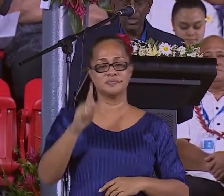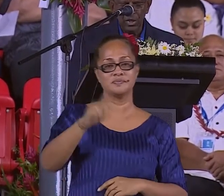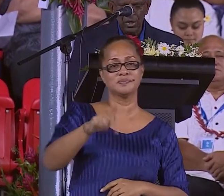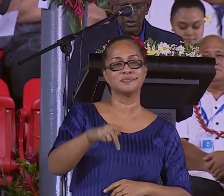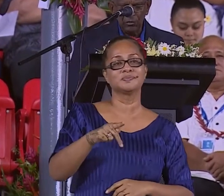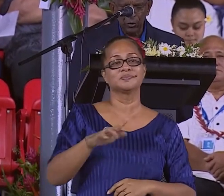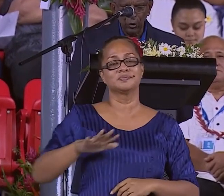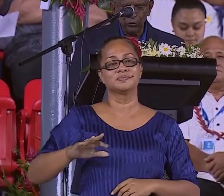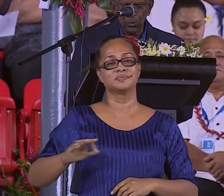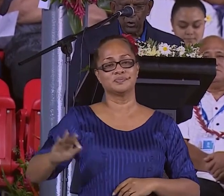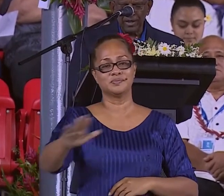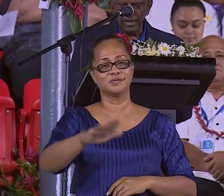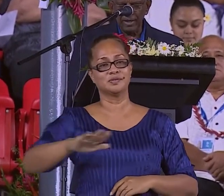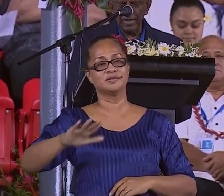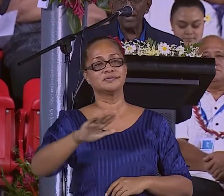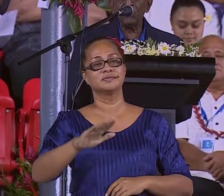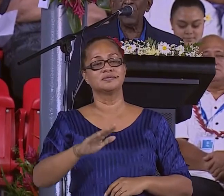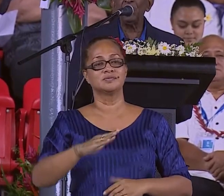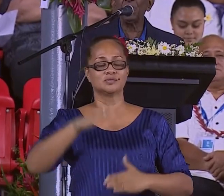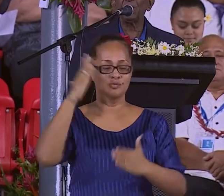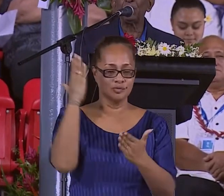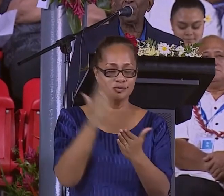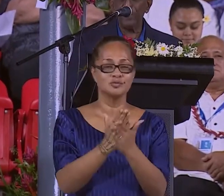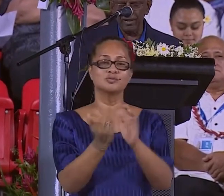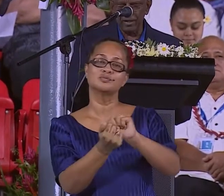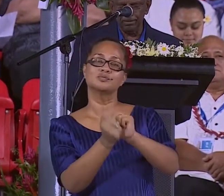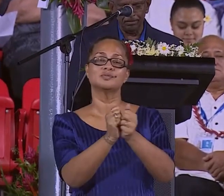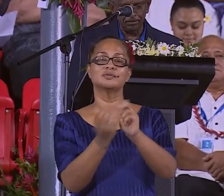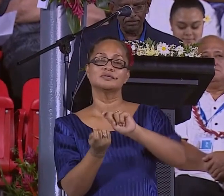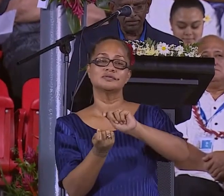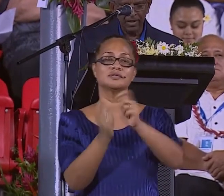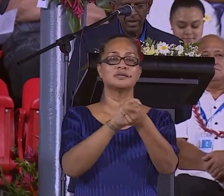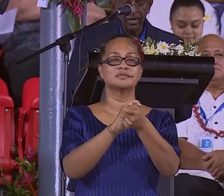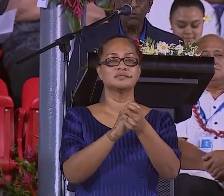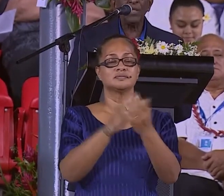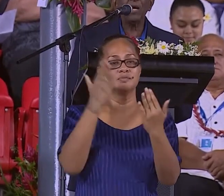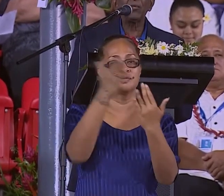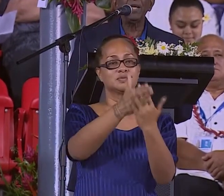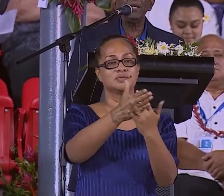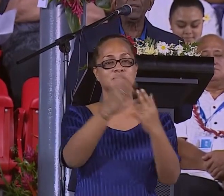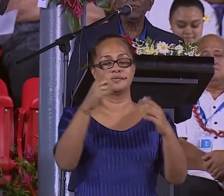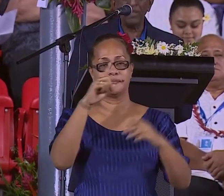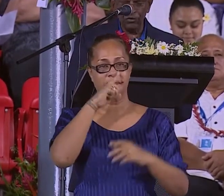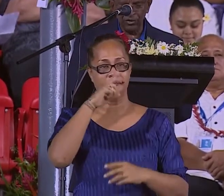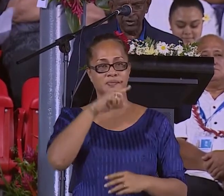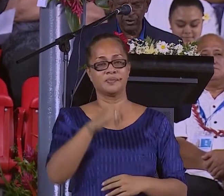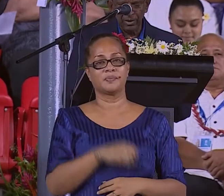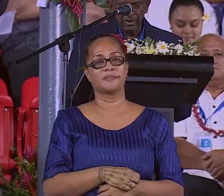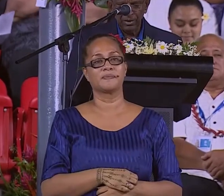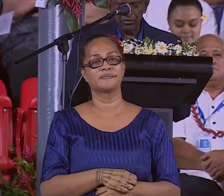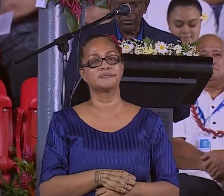region through sporting exchanges between them, without any